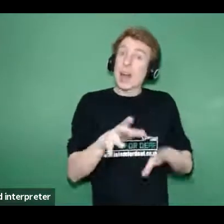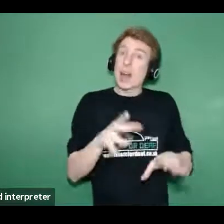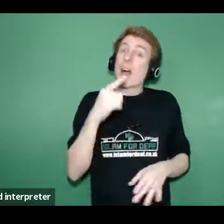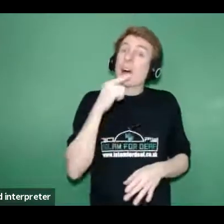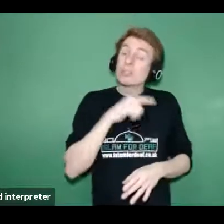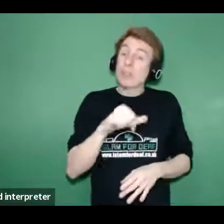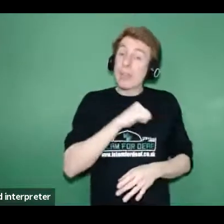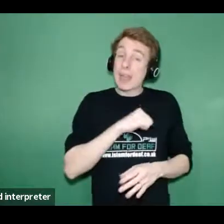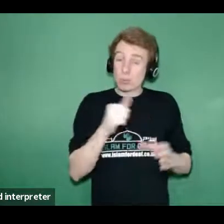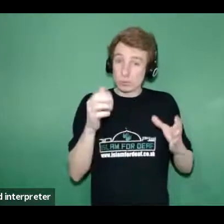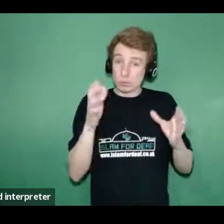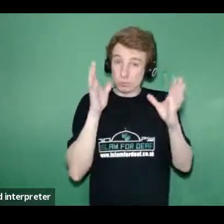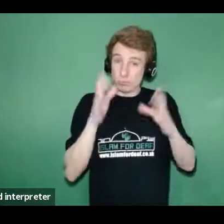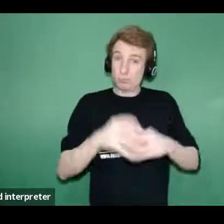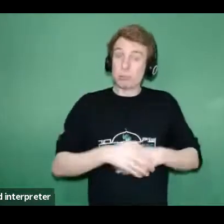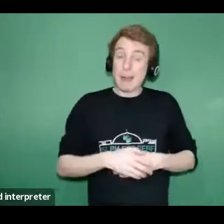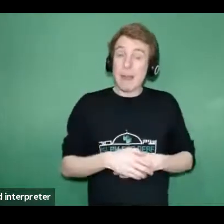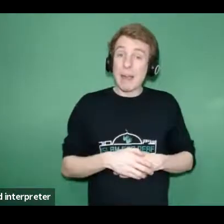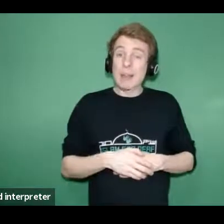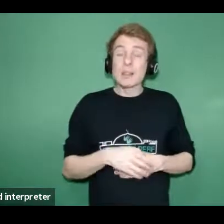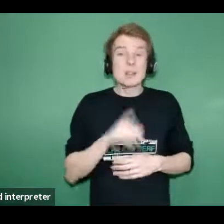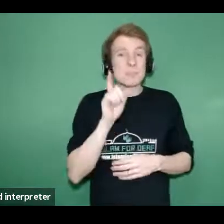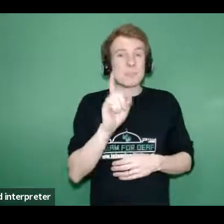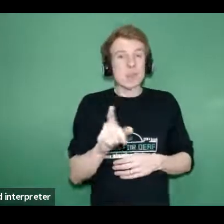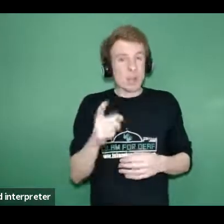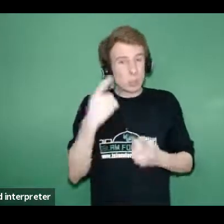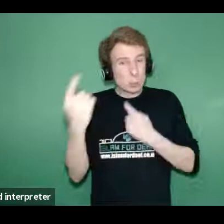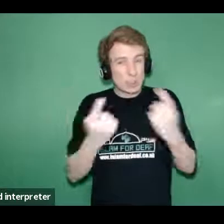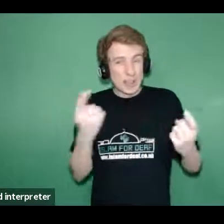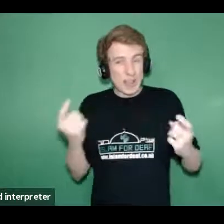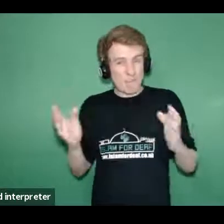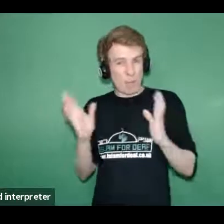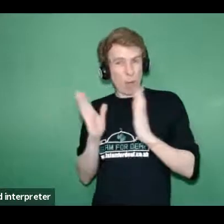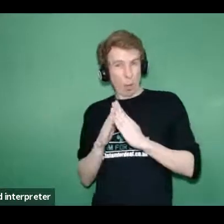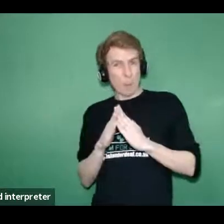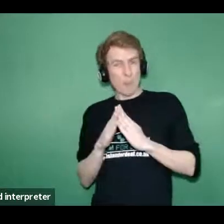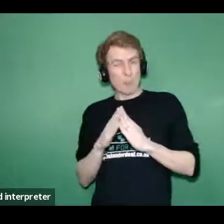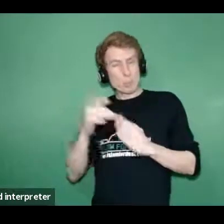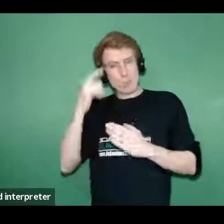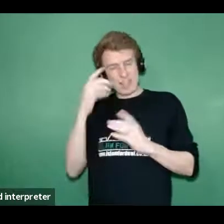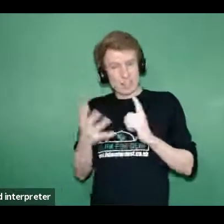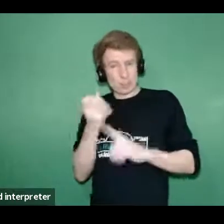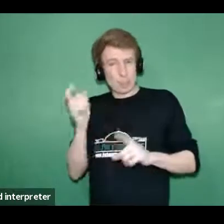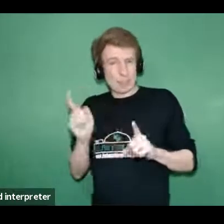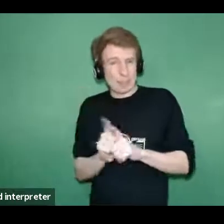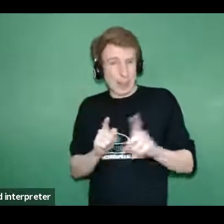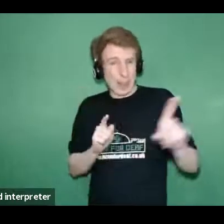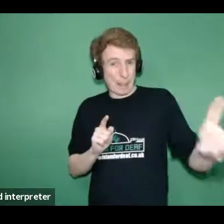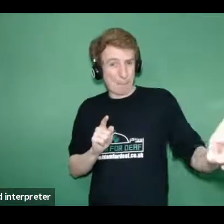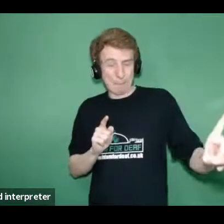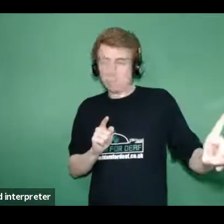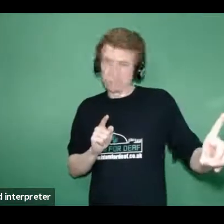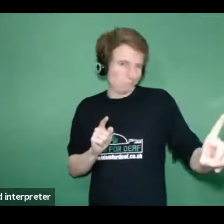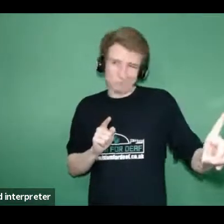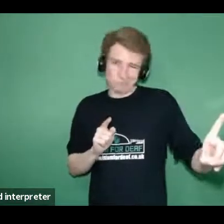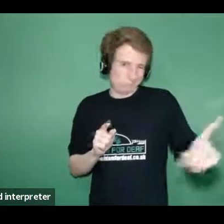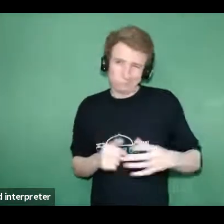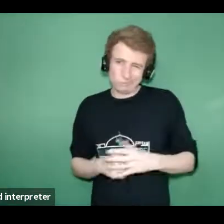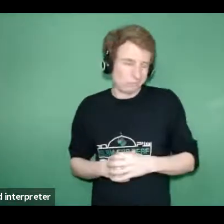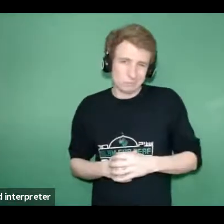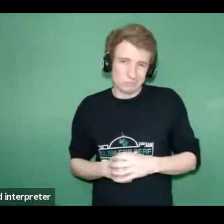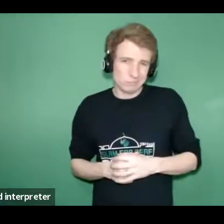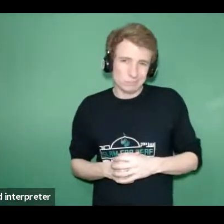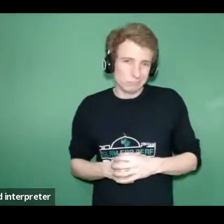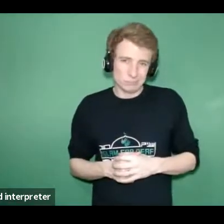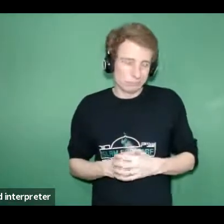not the case that we would be able to attain that reward. So the yes,